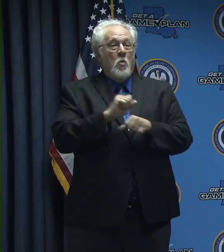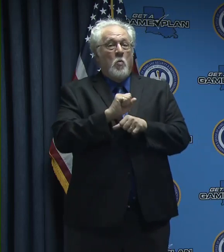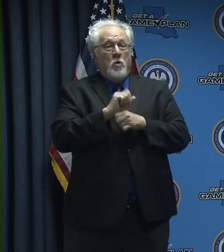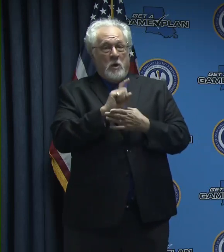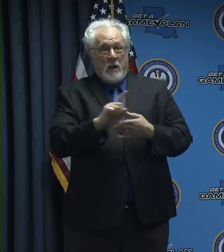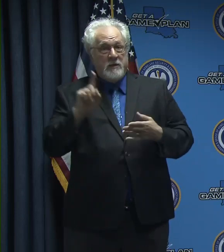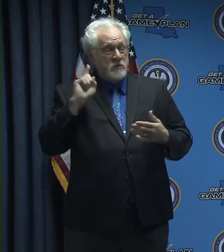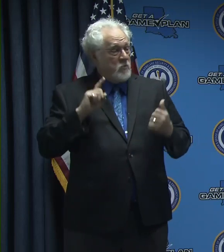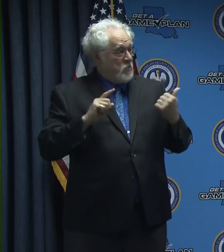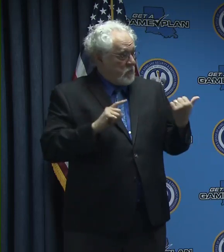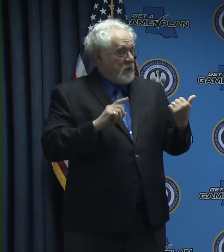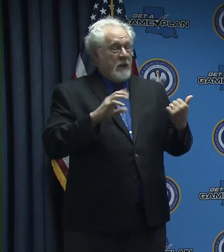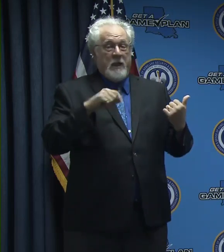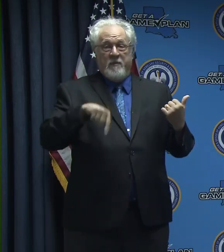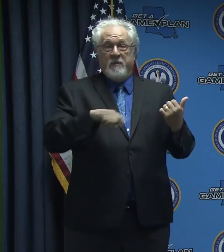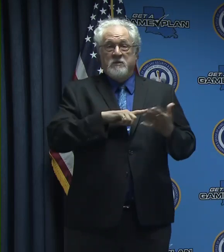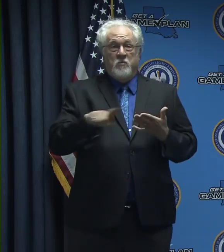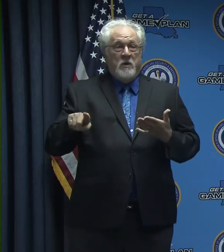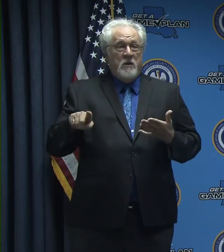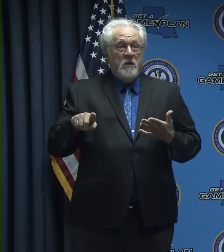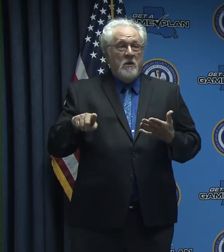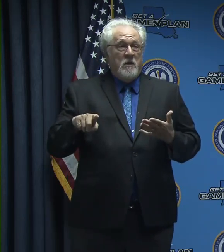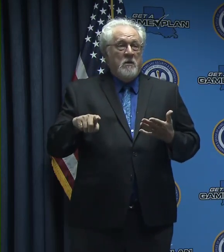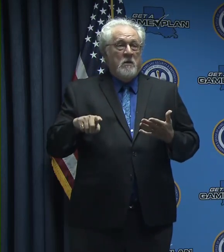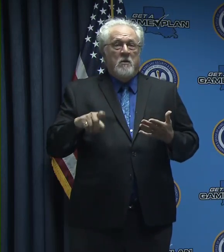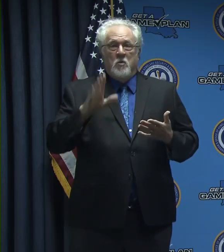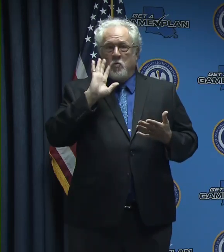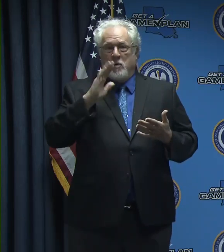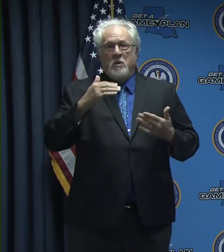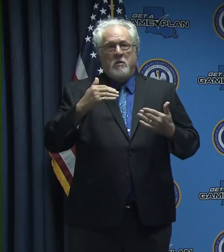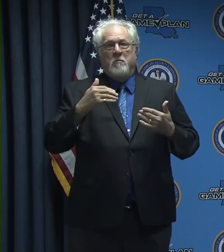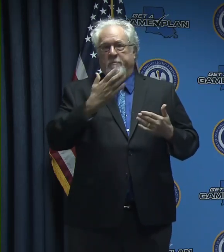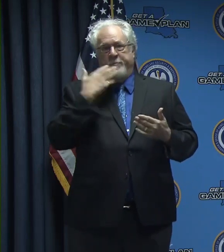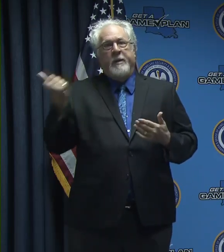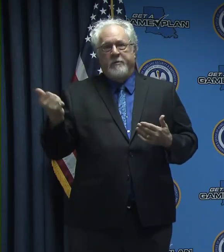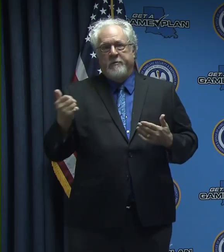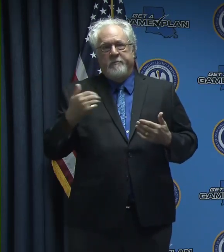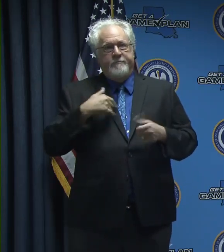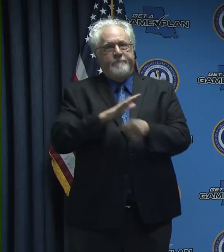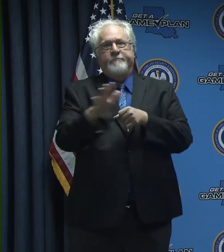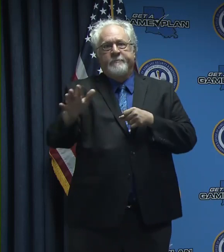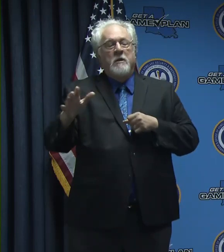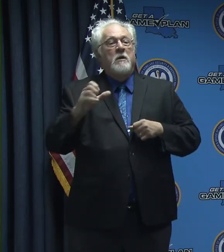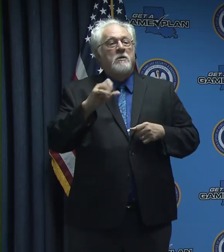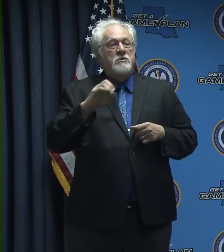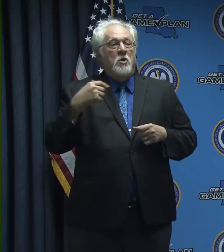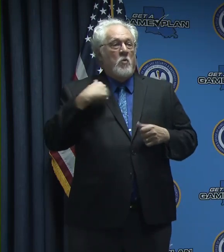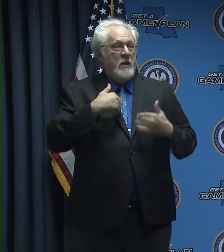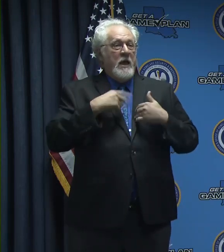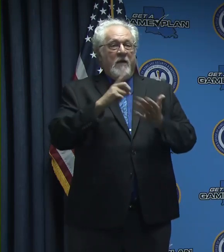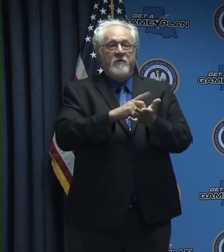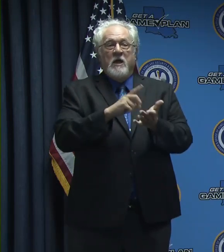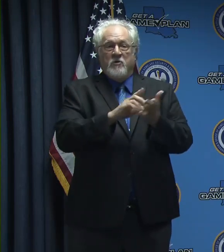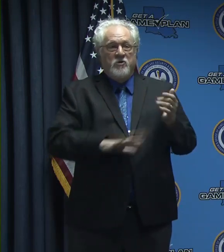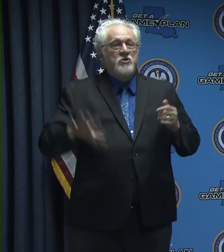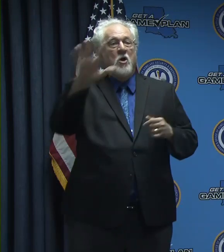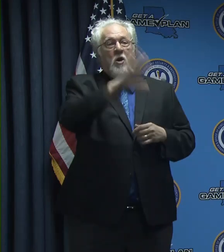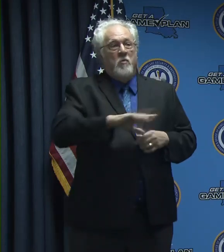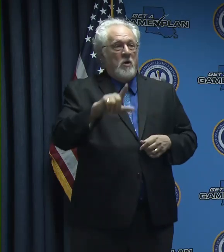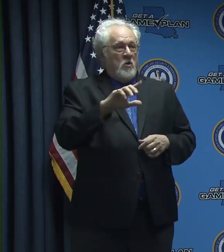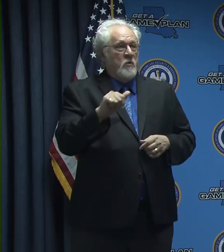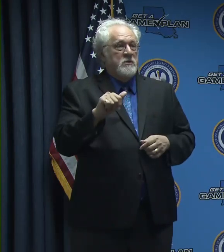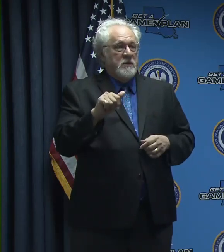week and this week, then it's gonna be even better. And we know that we had doctors across the state of